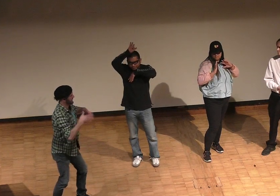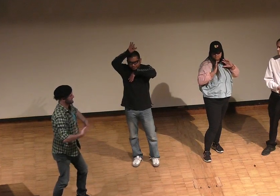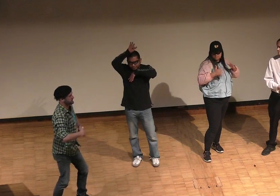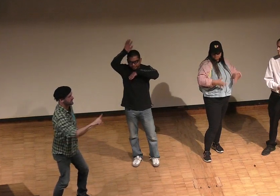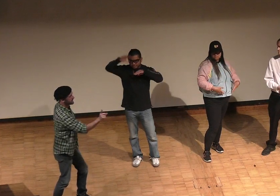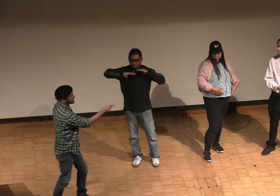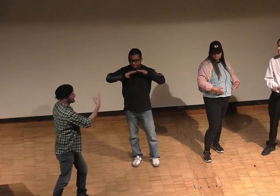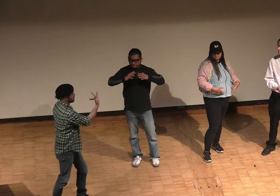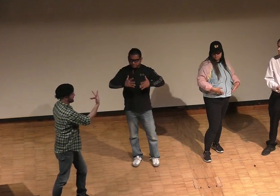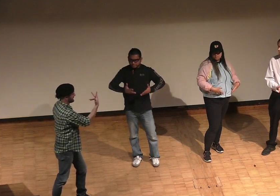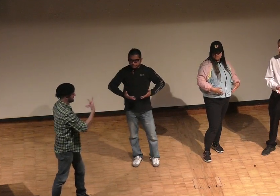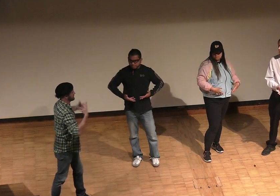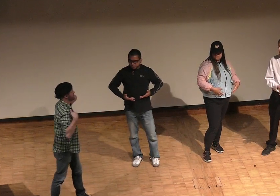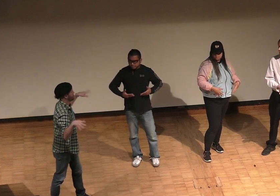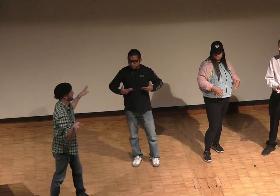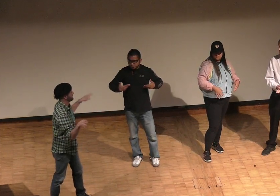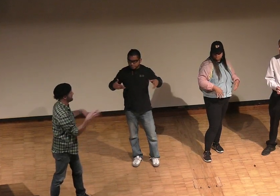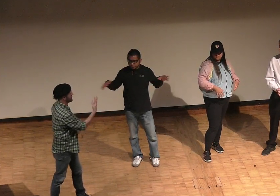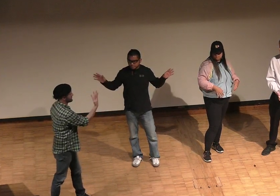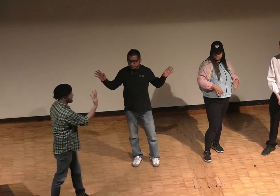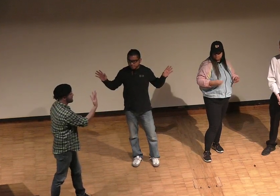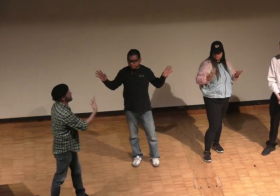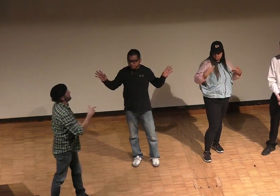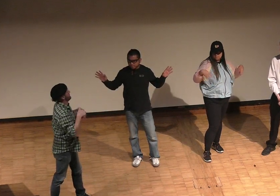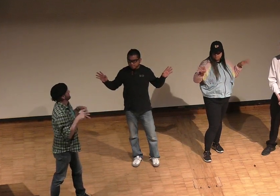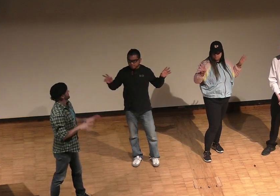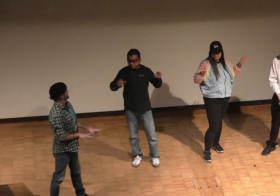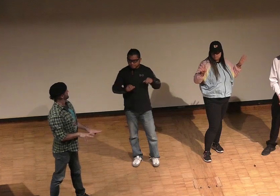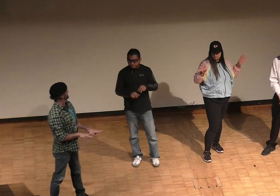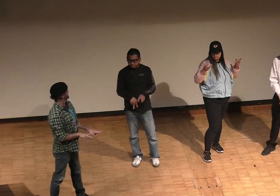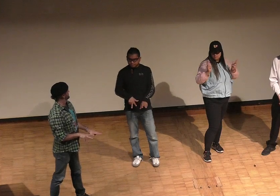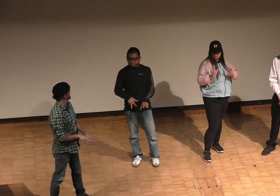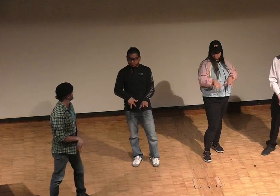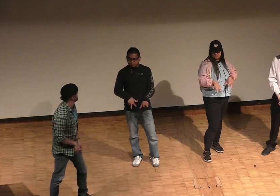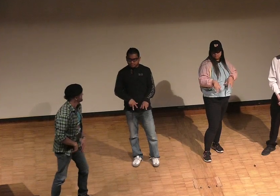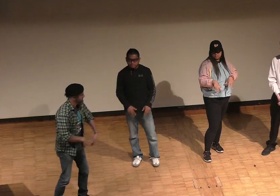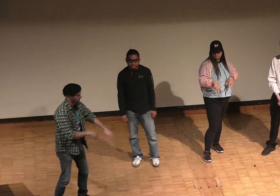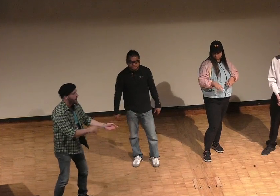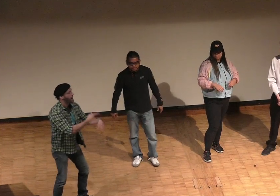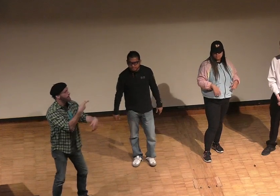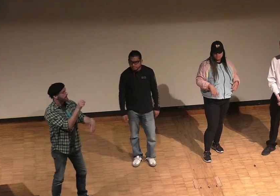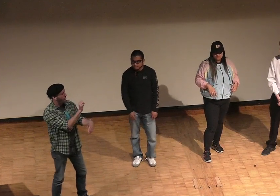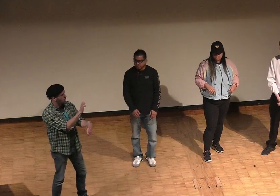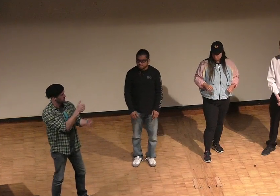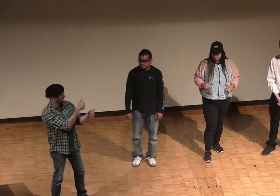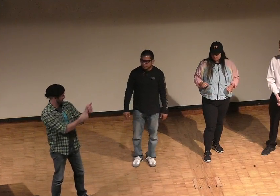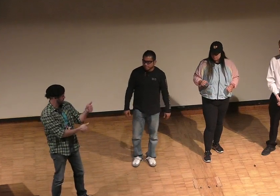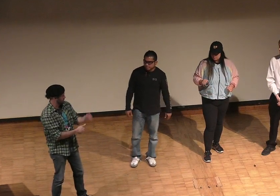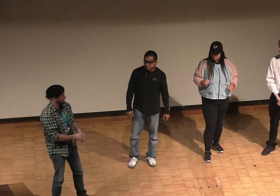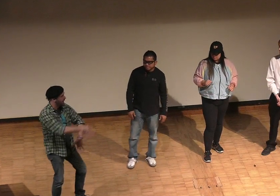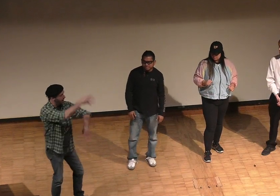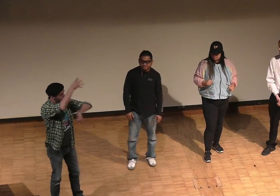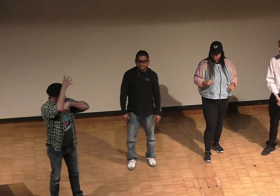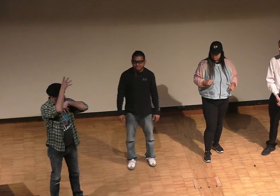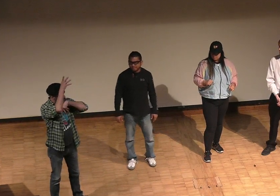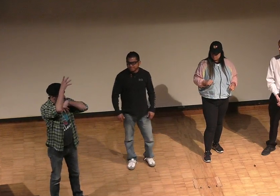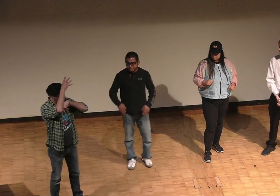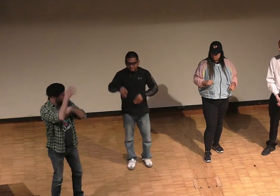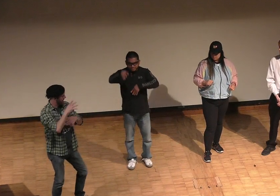2, be the breast. 3, be the wings. And 4th, start walking. And then pose